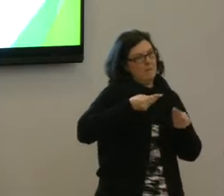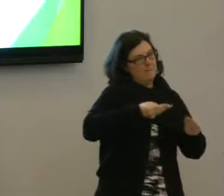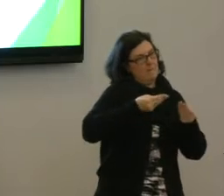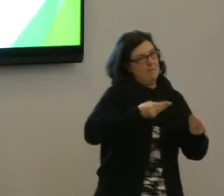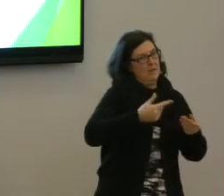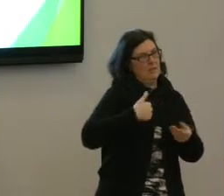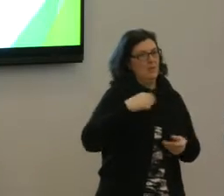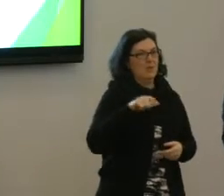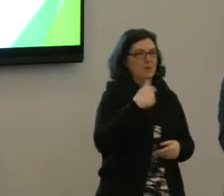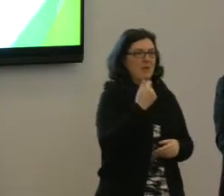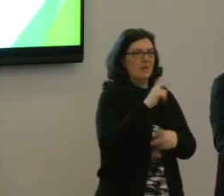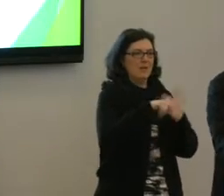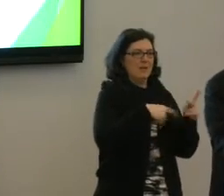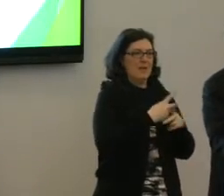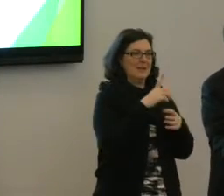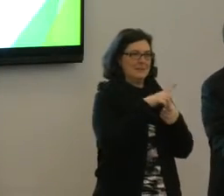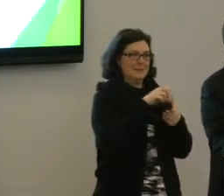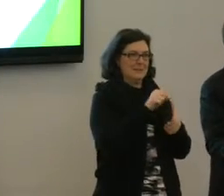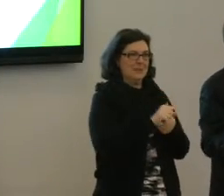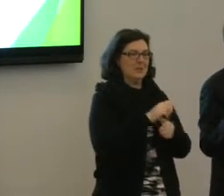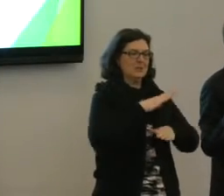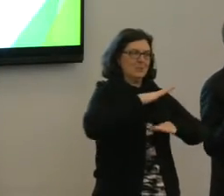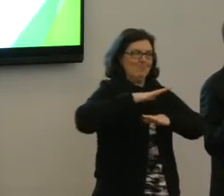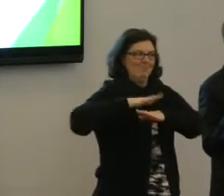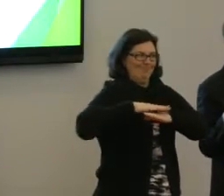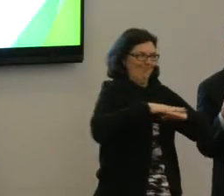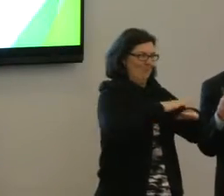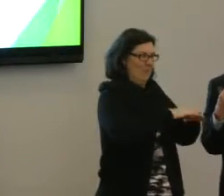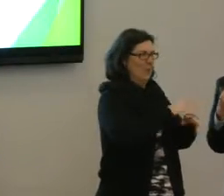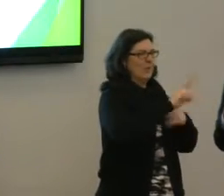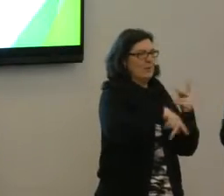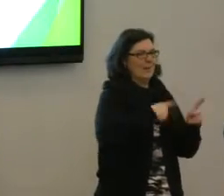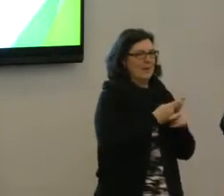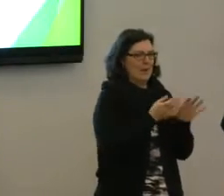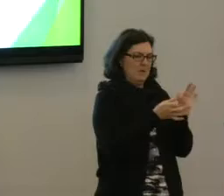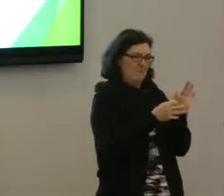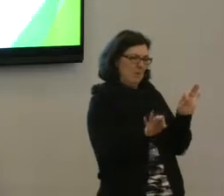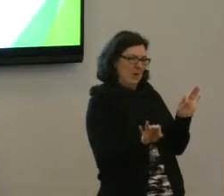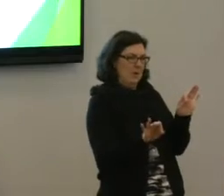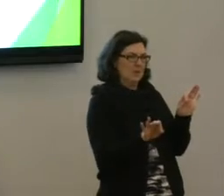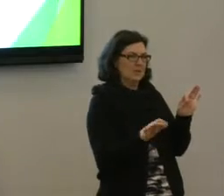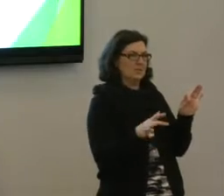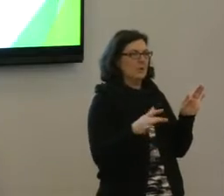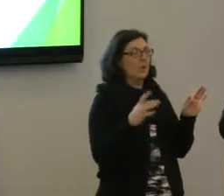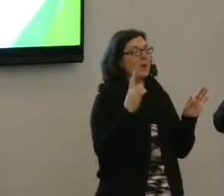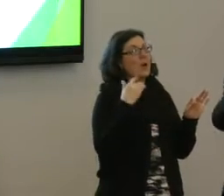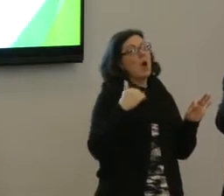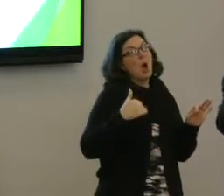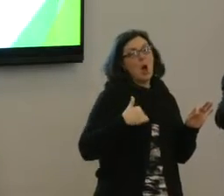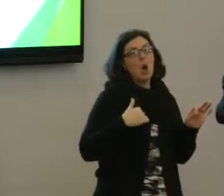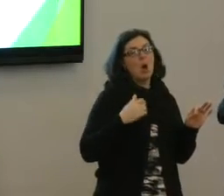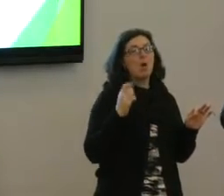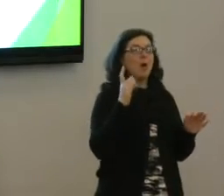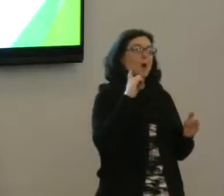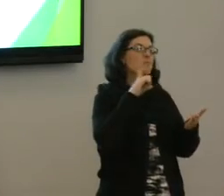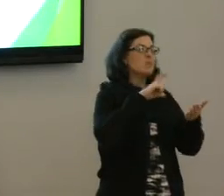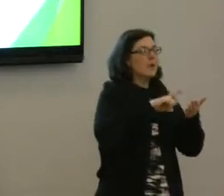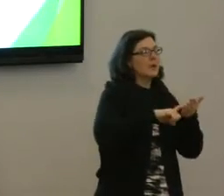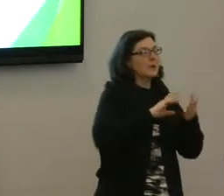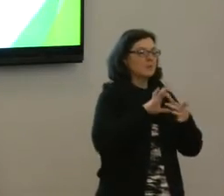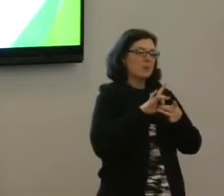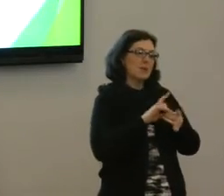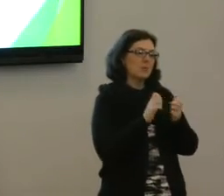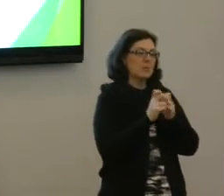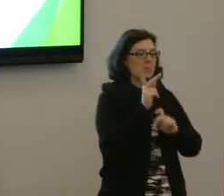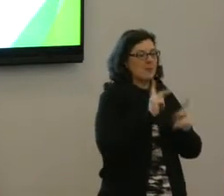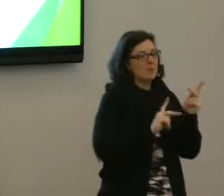the other kinds of disabilities. So be careful with the kind of phrase where you get to the point where we get to the place, oh, I'm recognizing my connection with